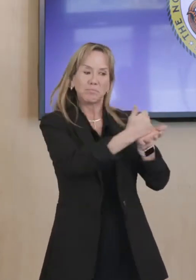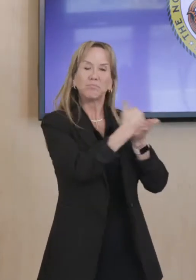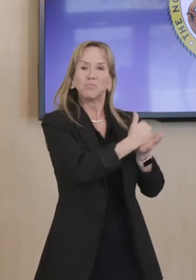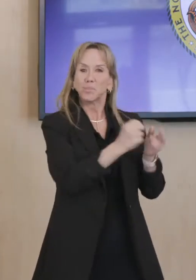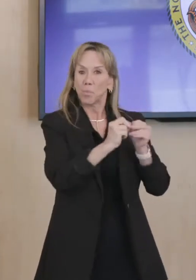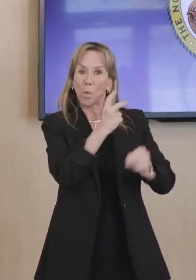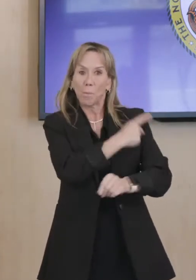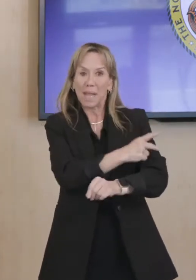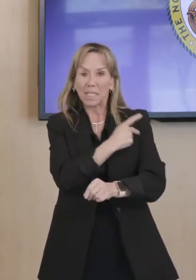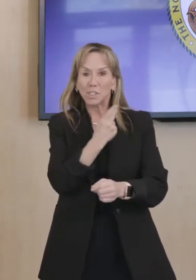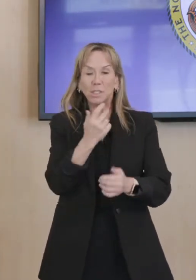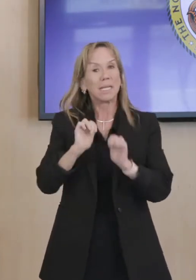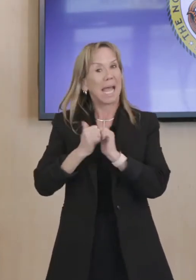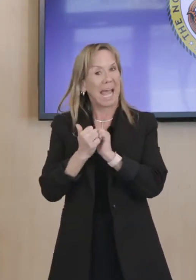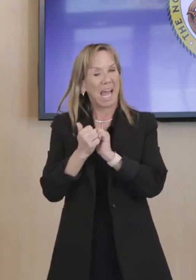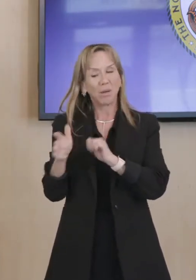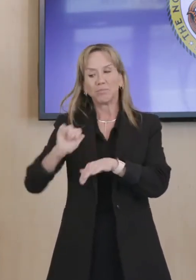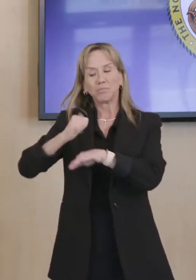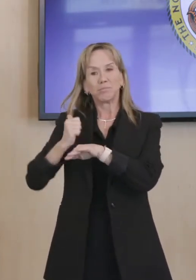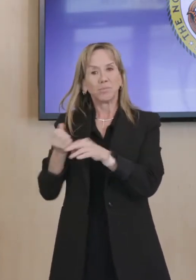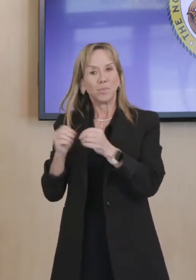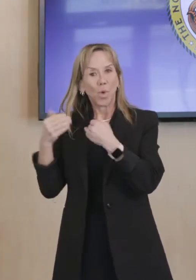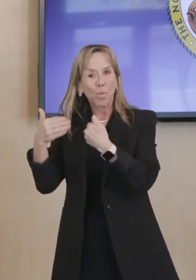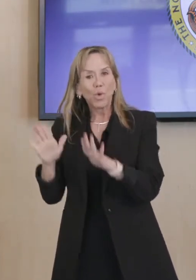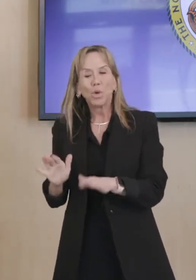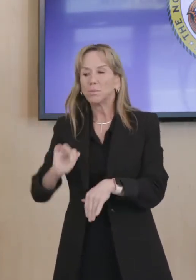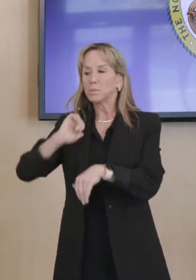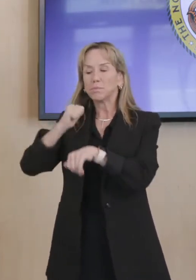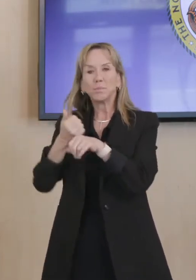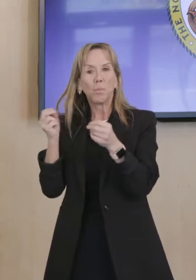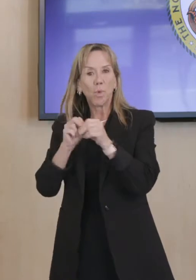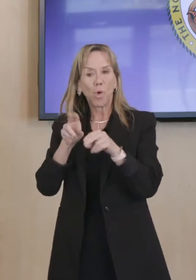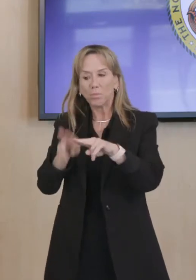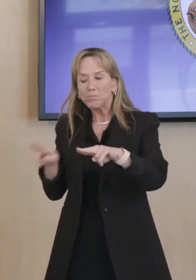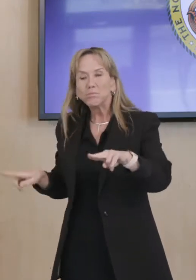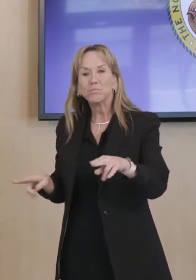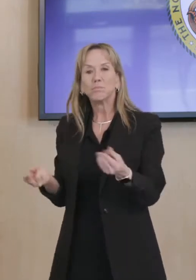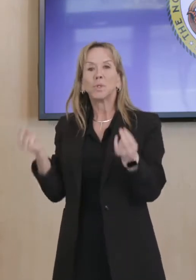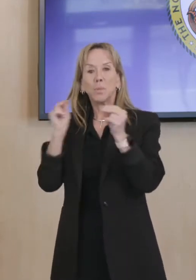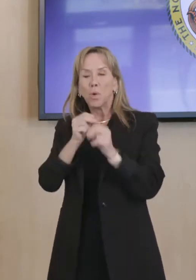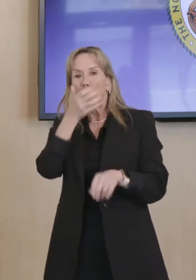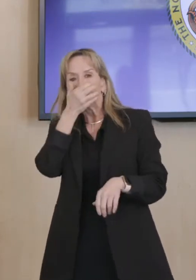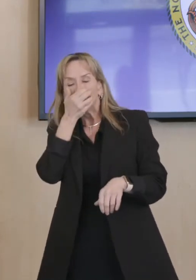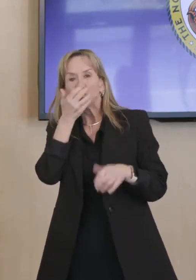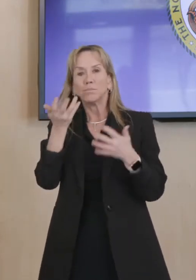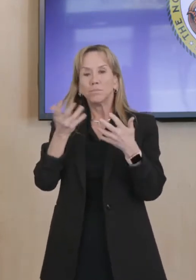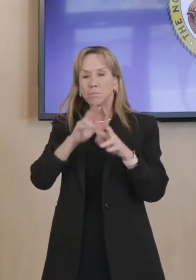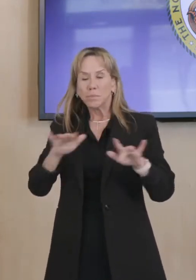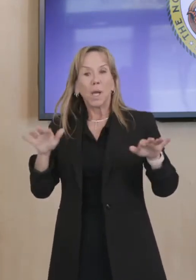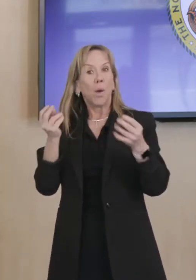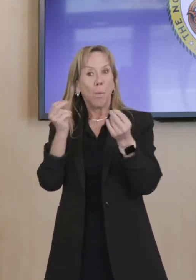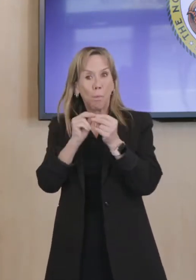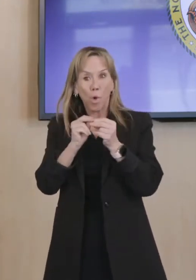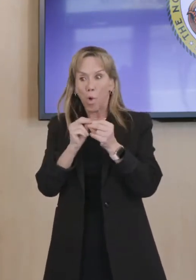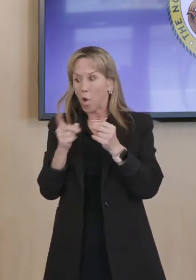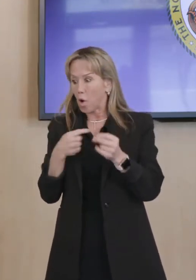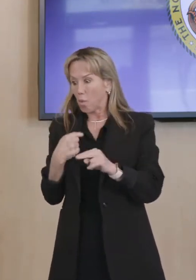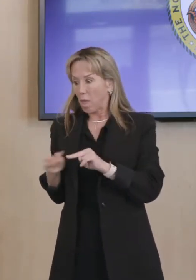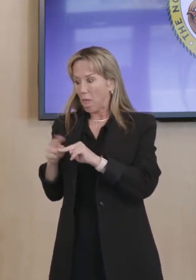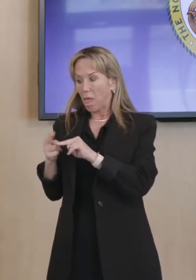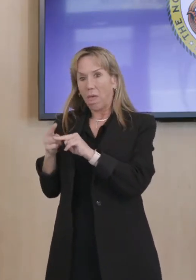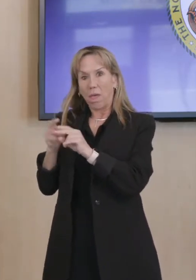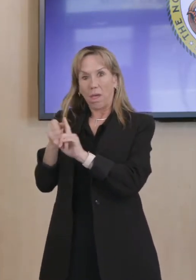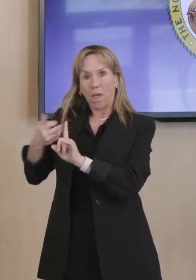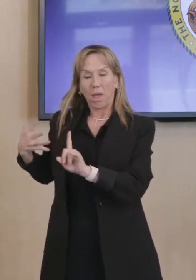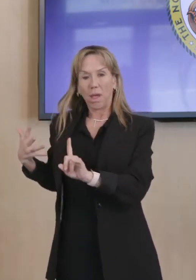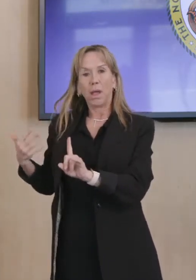rooms and more ICU beds and potentially more ventilators, as we can make these more readily available, it helps put us in a stronger